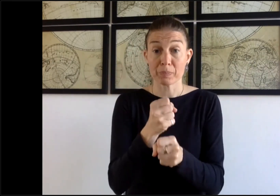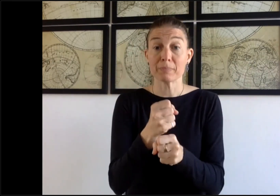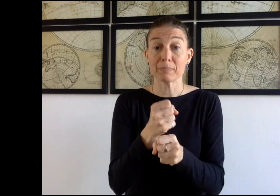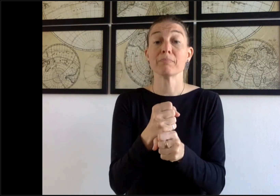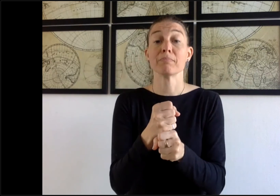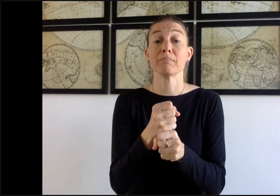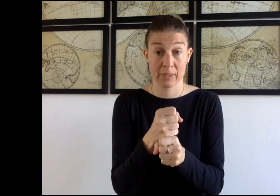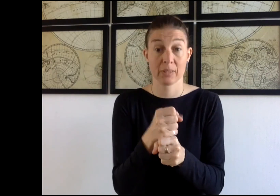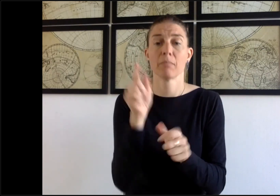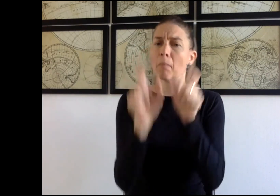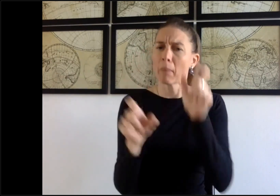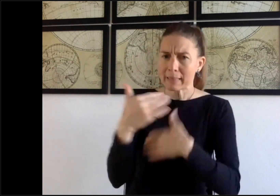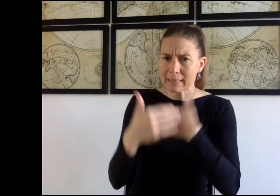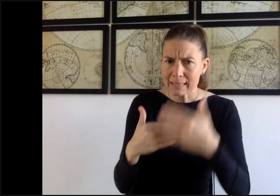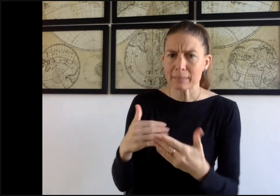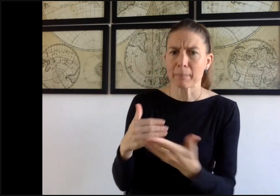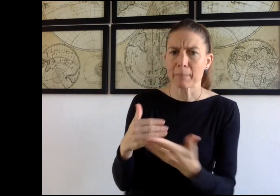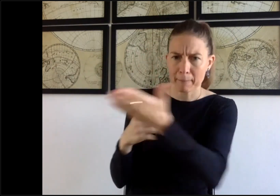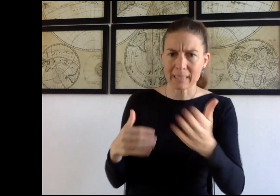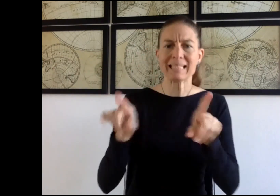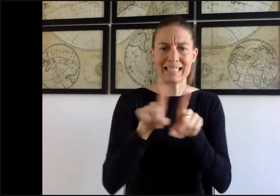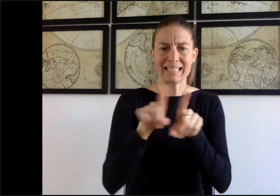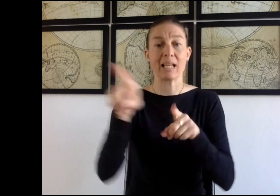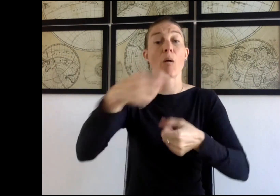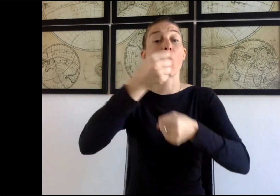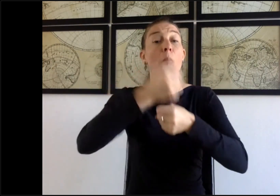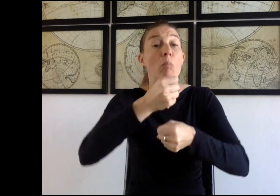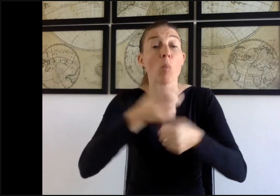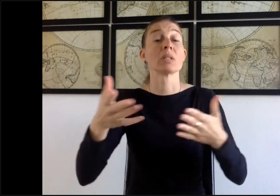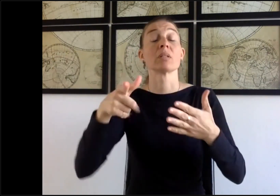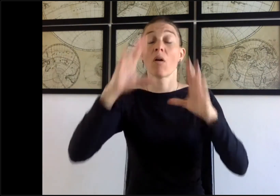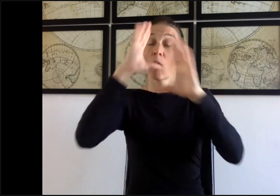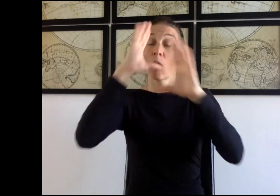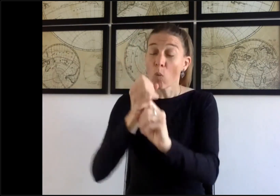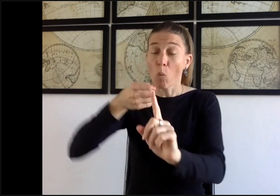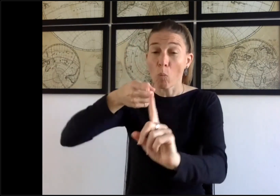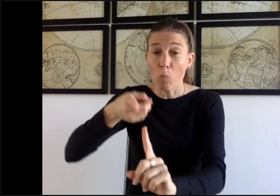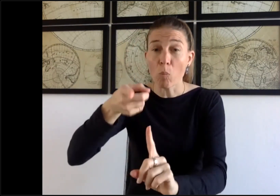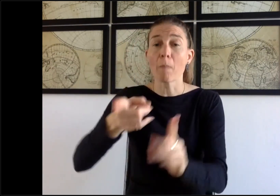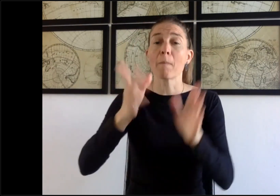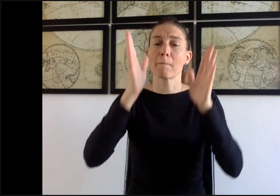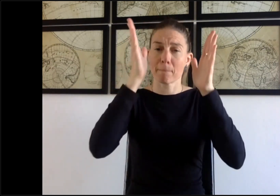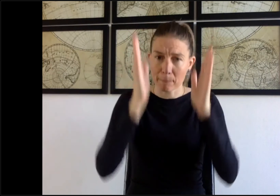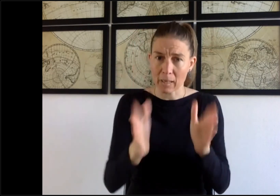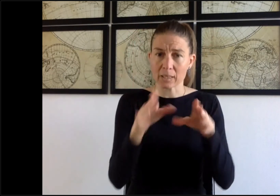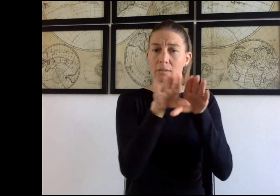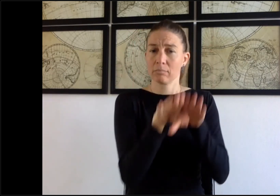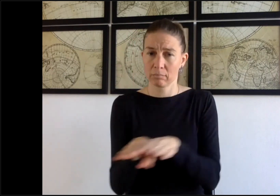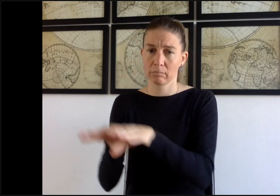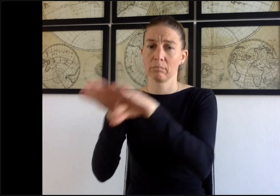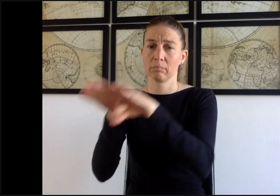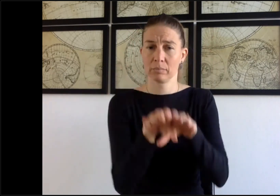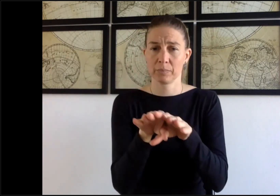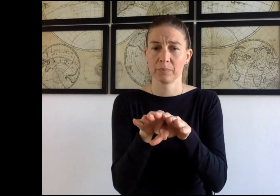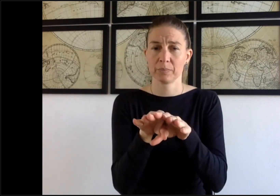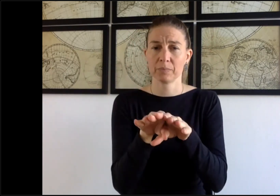for disability, academic network for experts with disability, ANET, and they have, together with Eurostat, elaborated on the statistics that